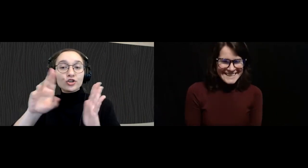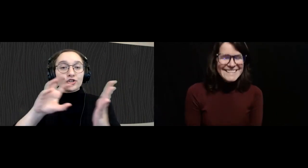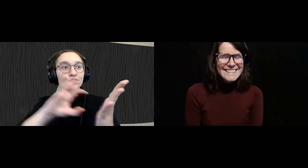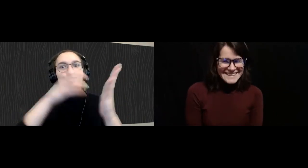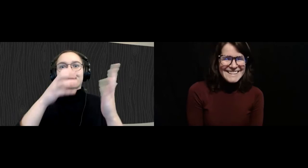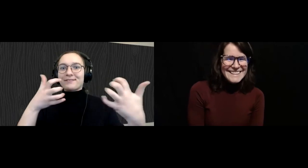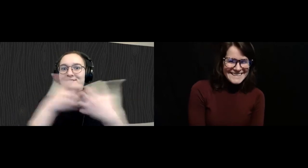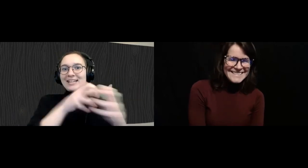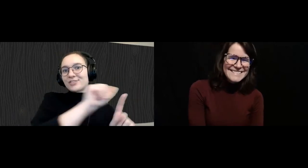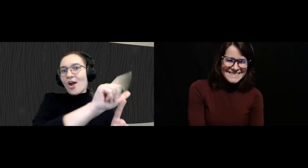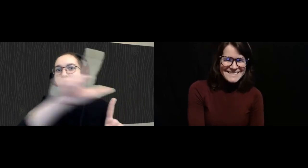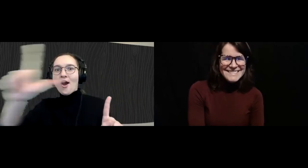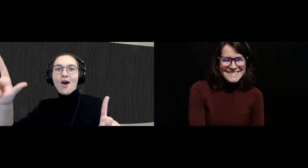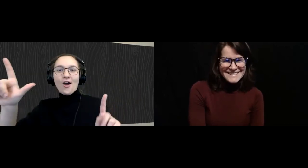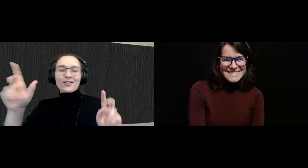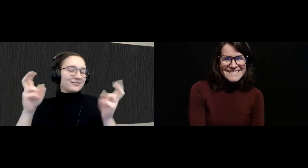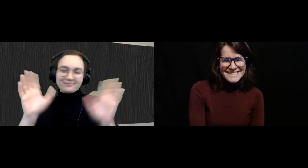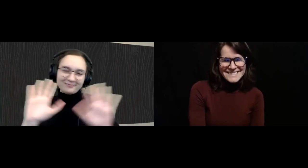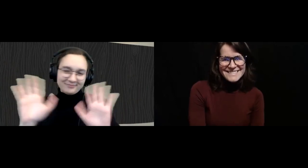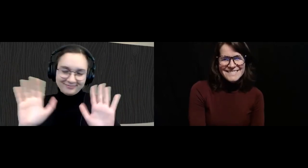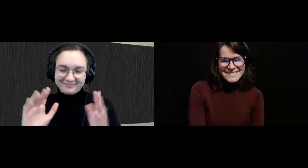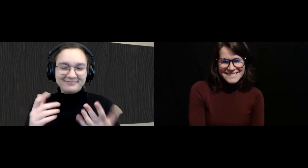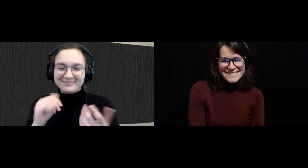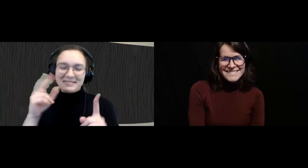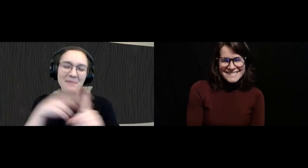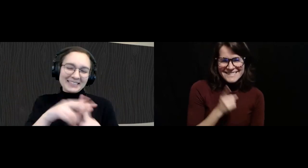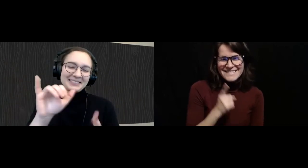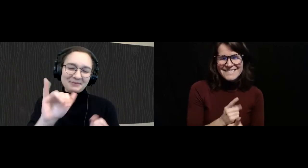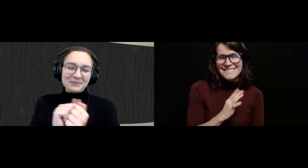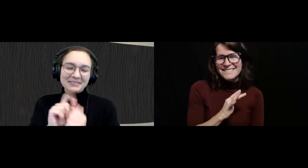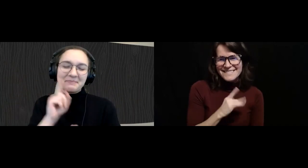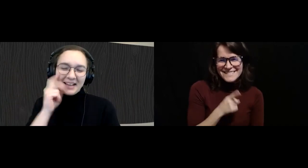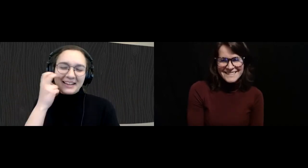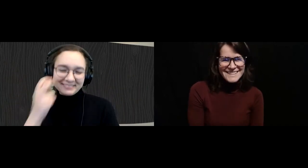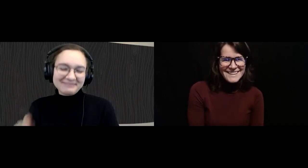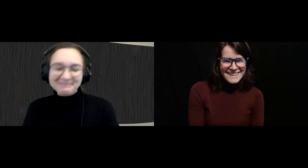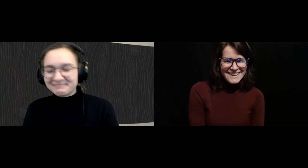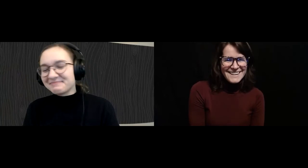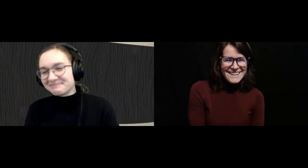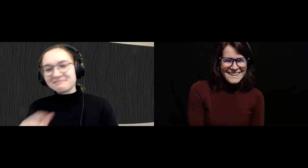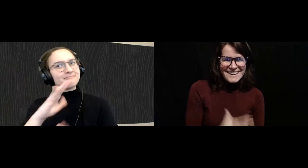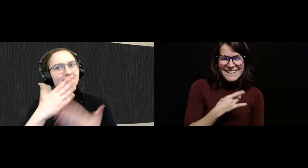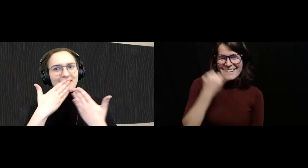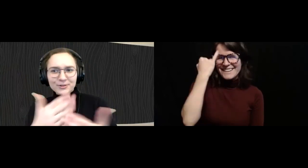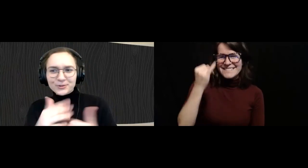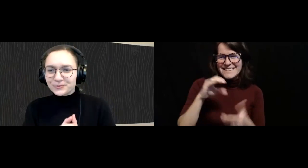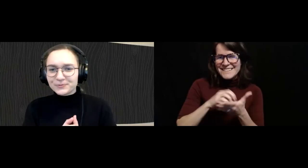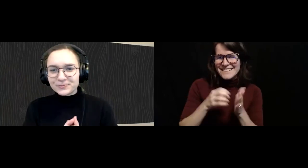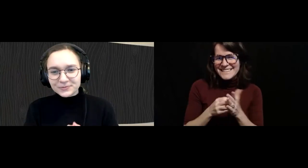cookie cutter fits all, is not so. So it applies also to deaf and deafblind. Yeah, for